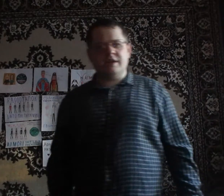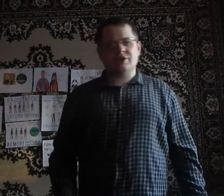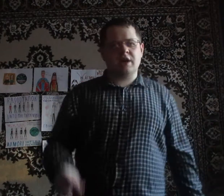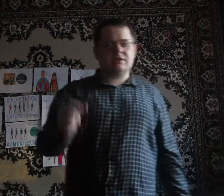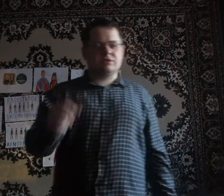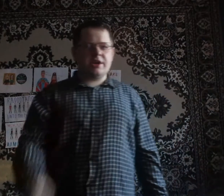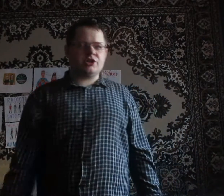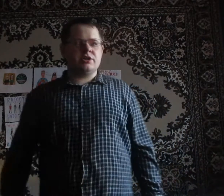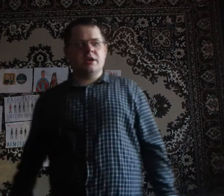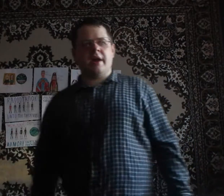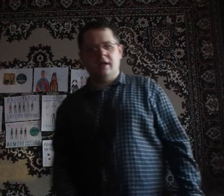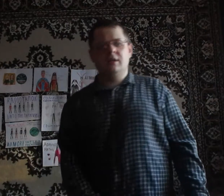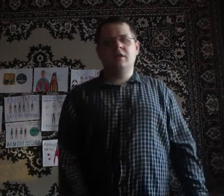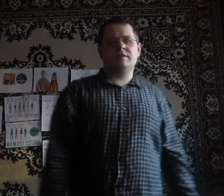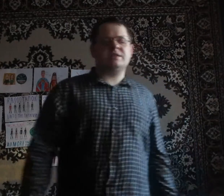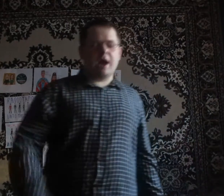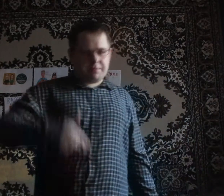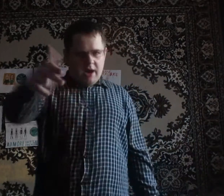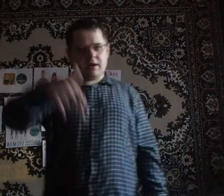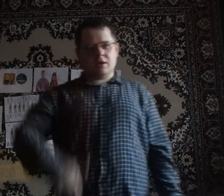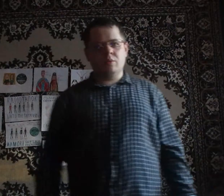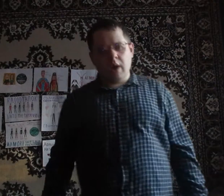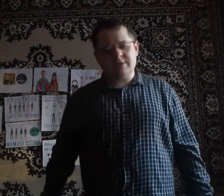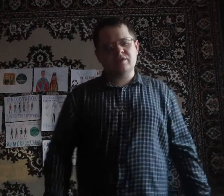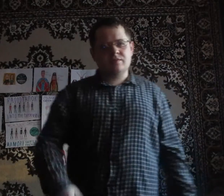Reggie Carter, Reggie, yeah. That's my brother. What?